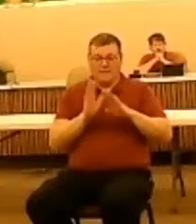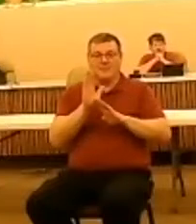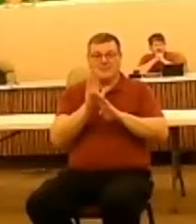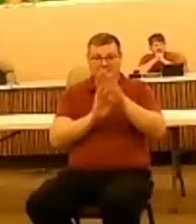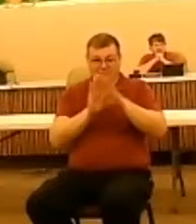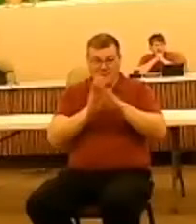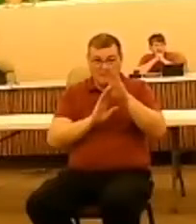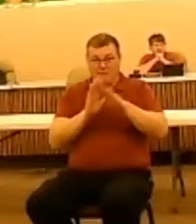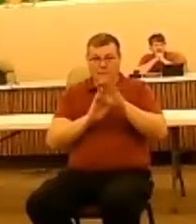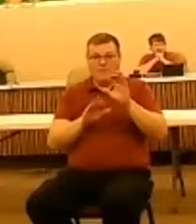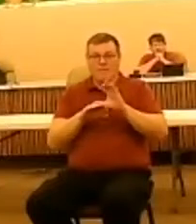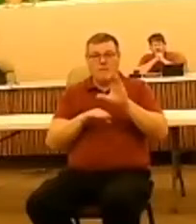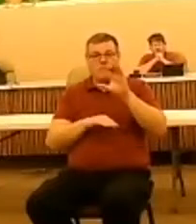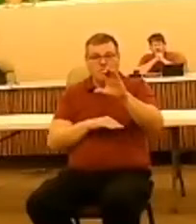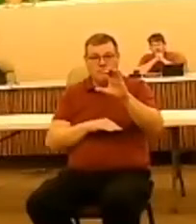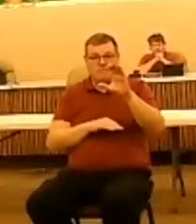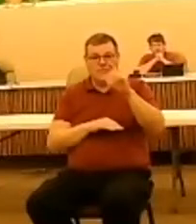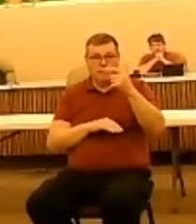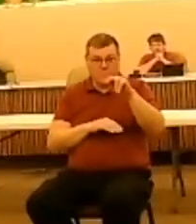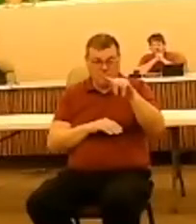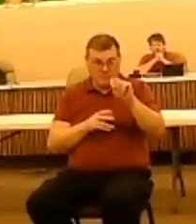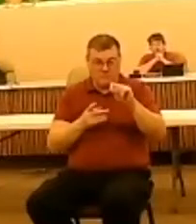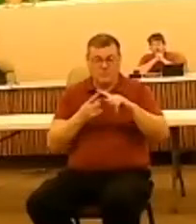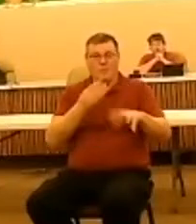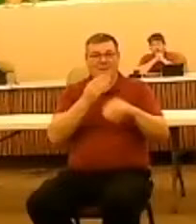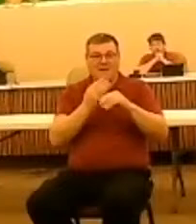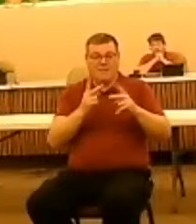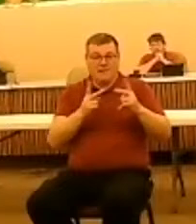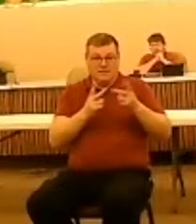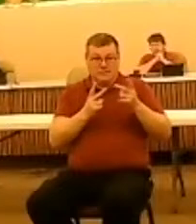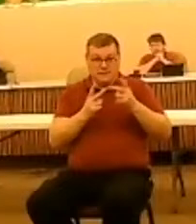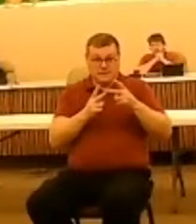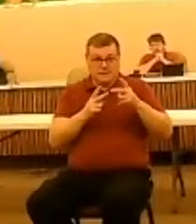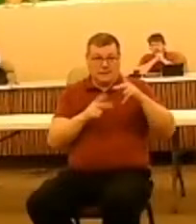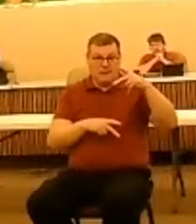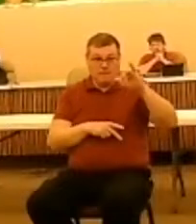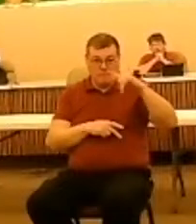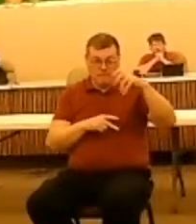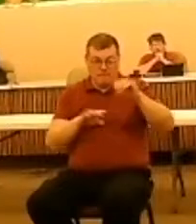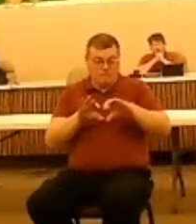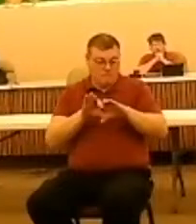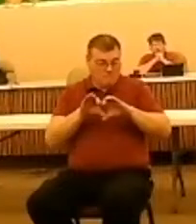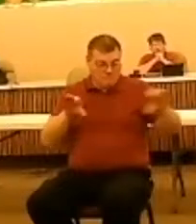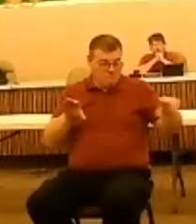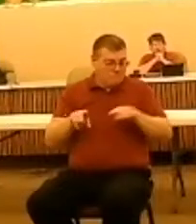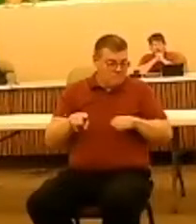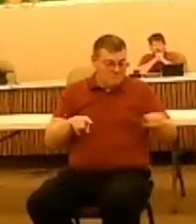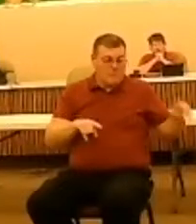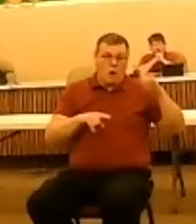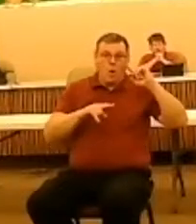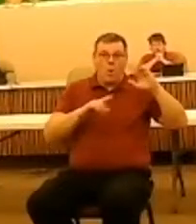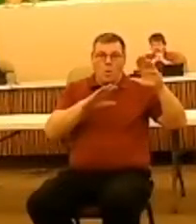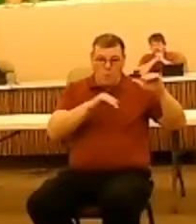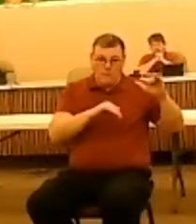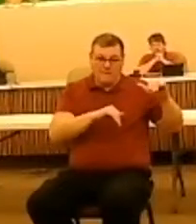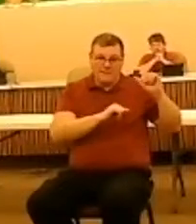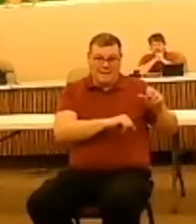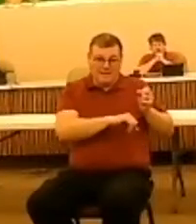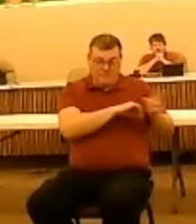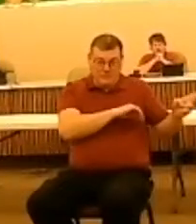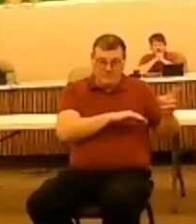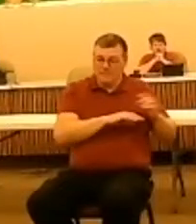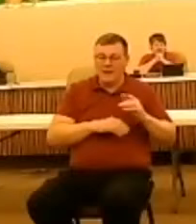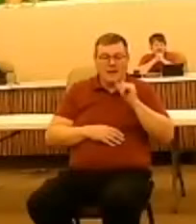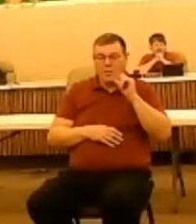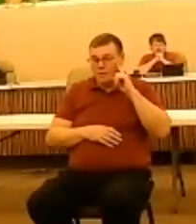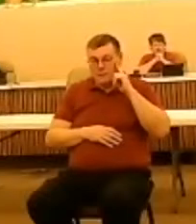development block grant to add a second drain pipe so that hopefully we can stay ahead. I don't think we'll